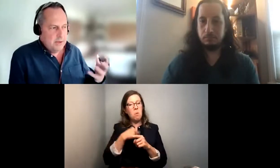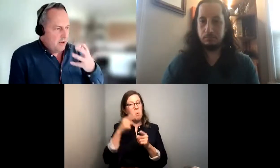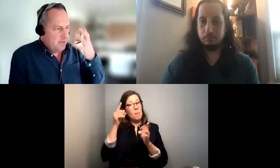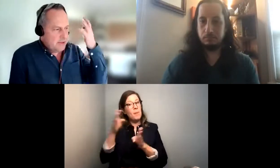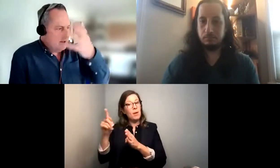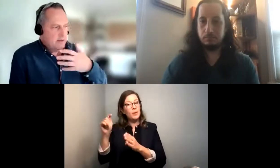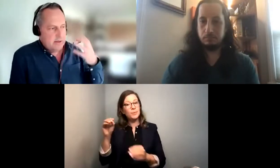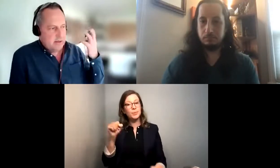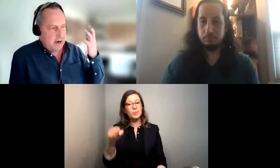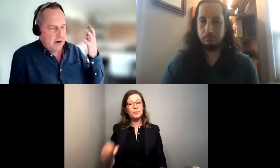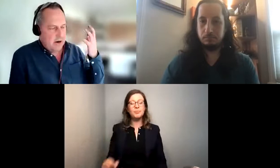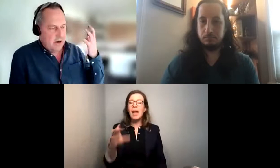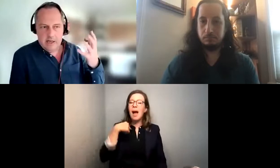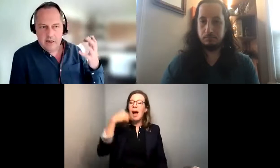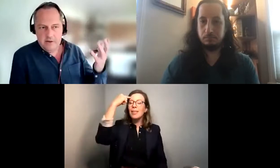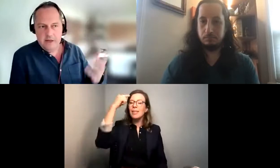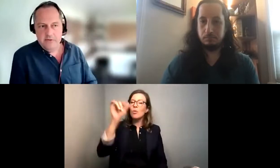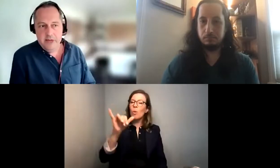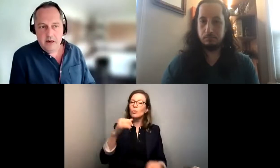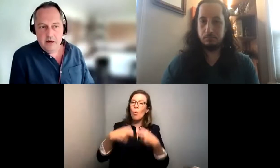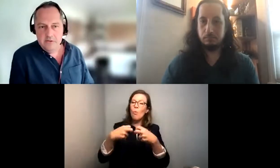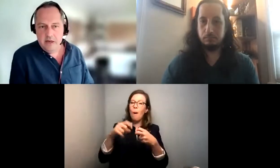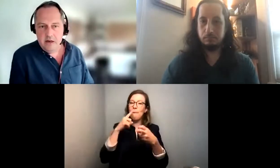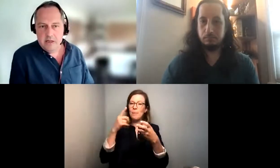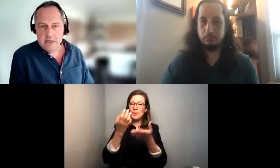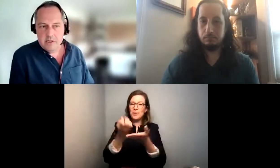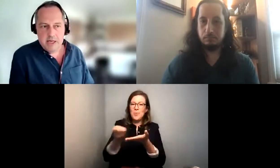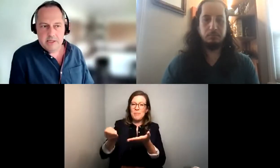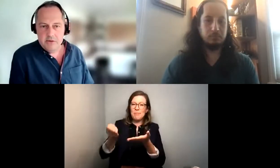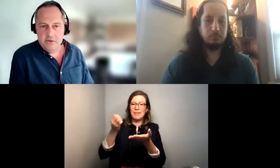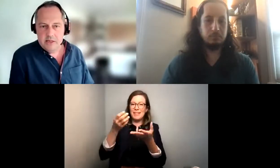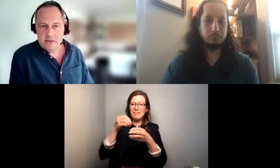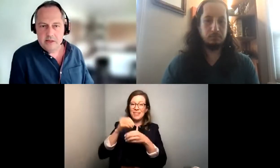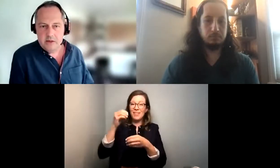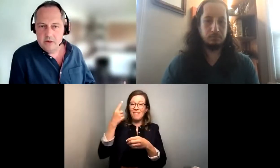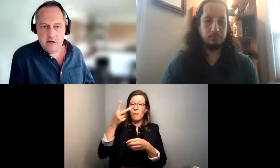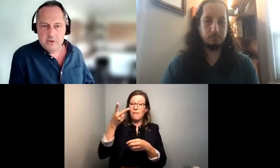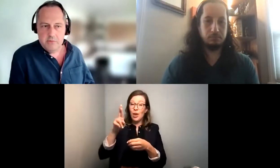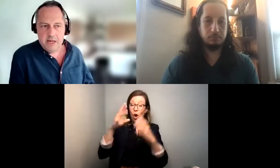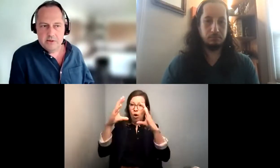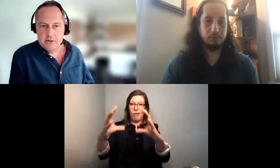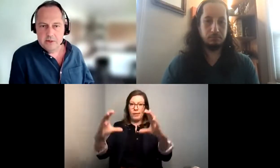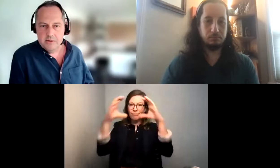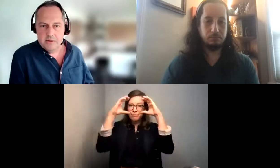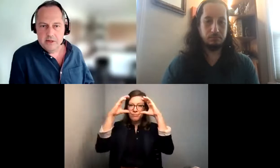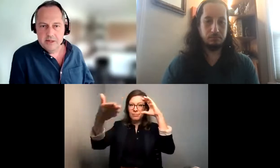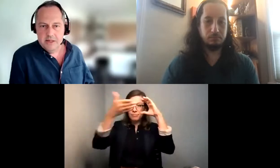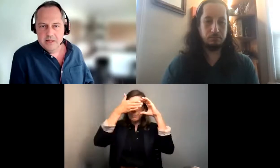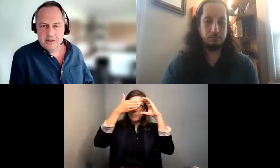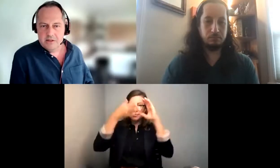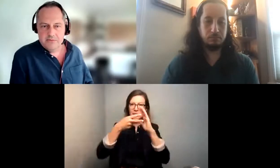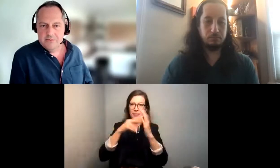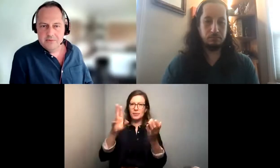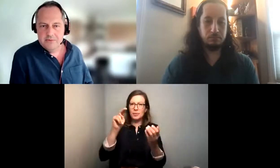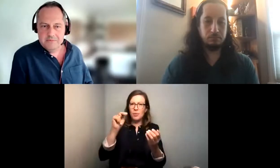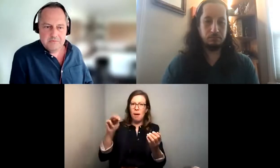I think the problem is that the paraphernalia in VR, the VR is actually masking your face, and so that half your non-manuals are gone. So there's